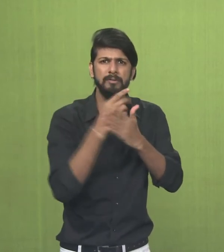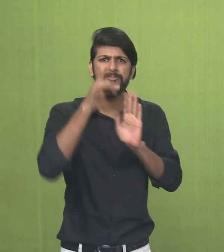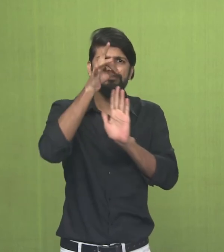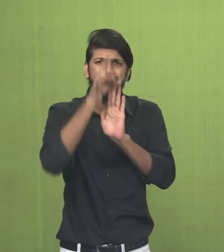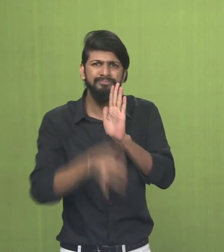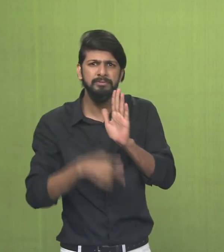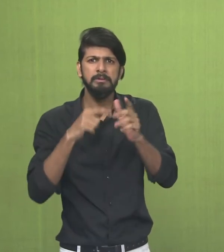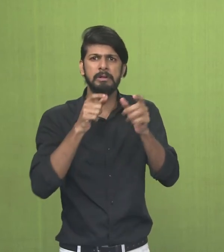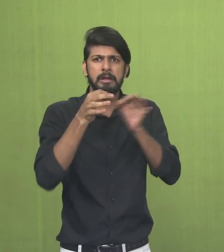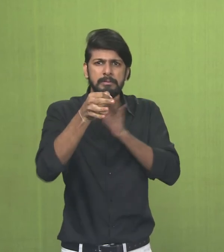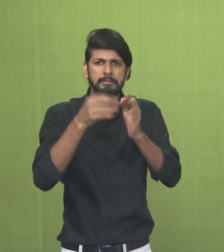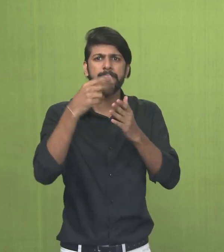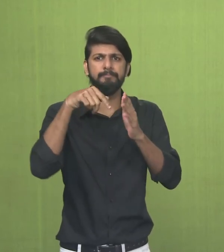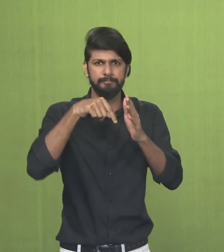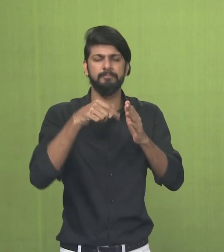understand the background about the company school.